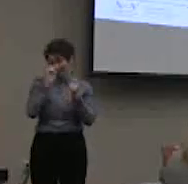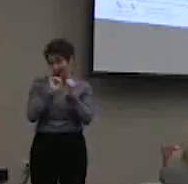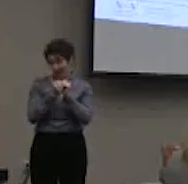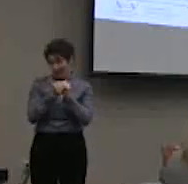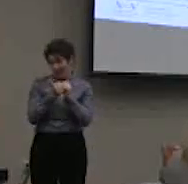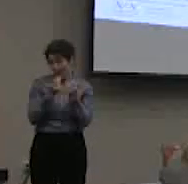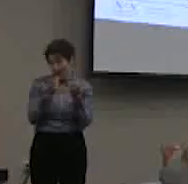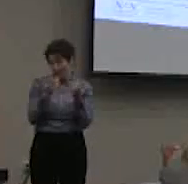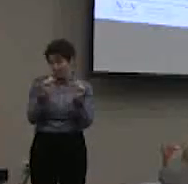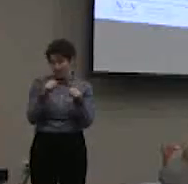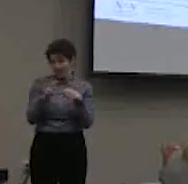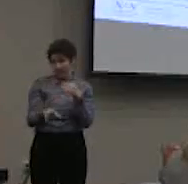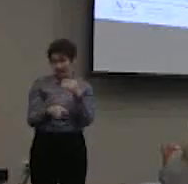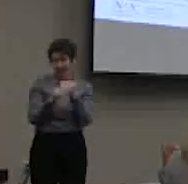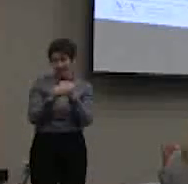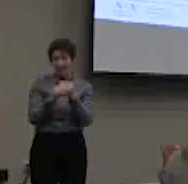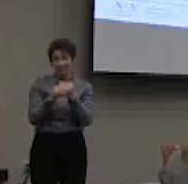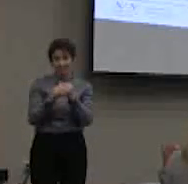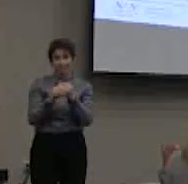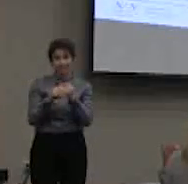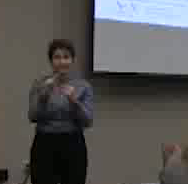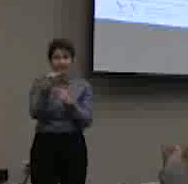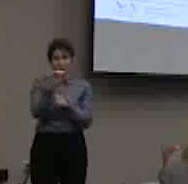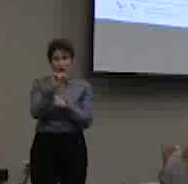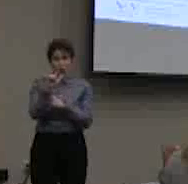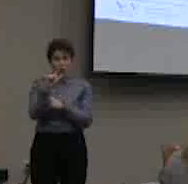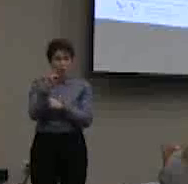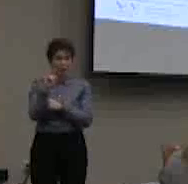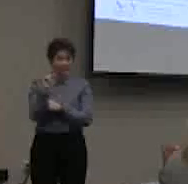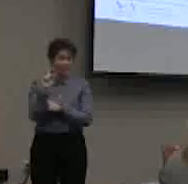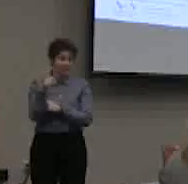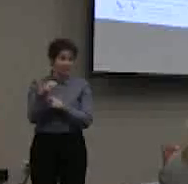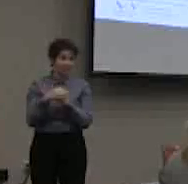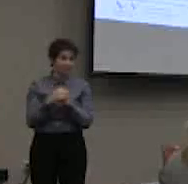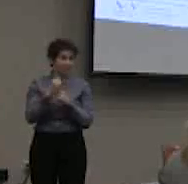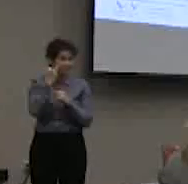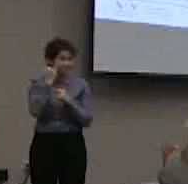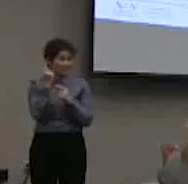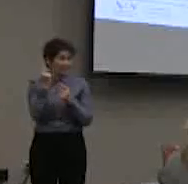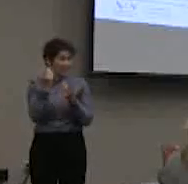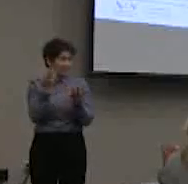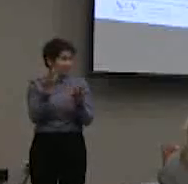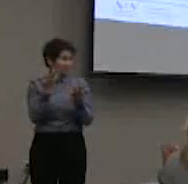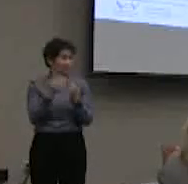the toolkit. If that's something that makes sense for the commission.